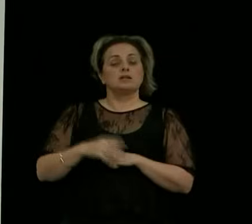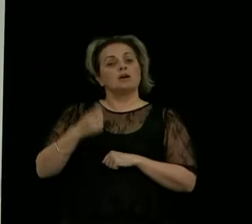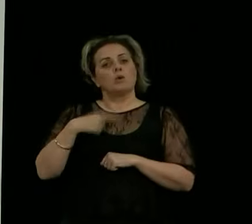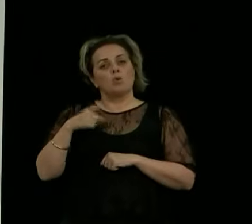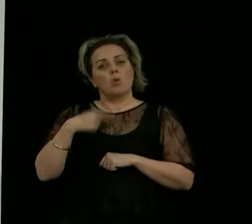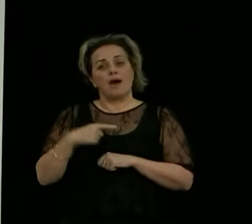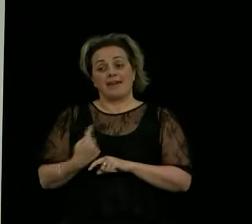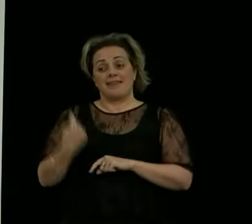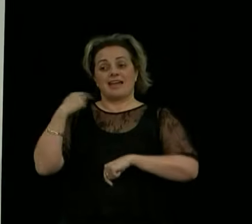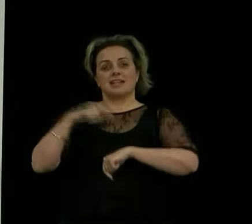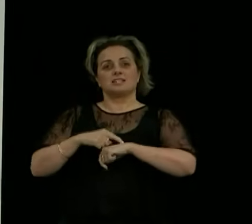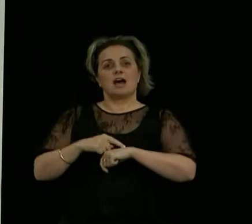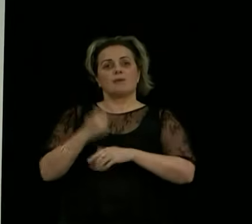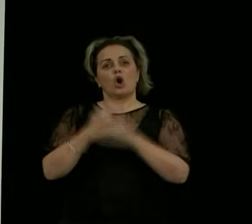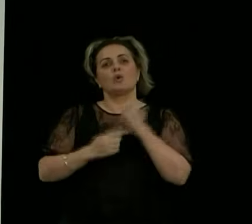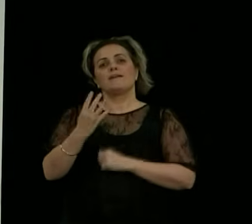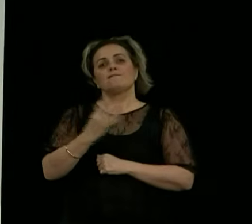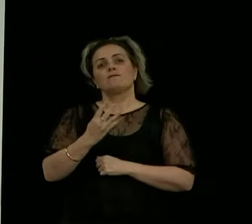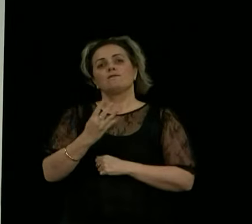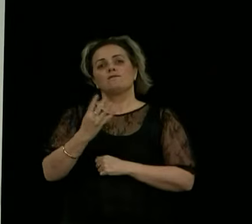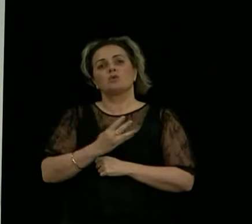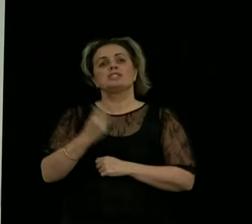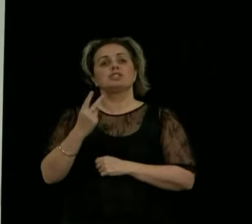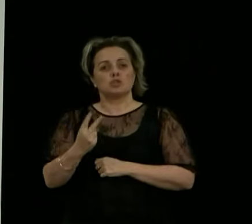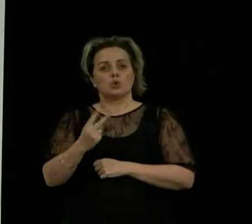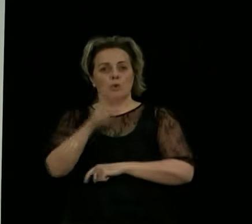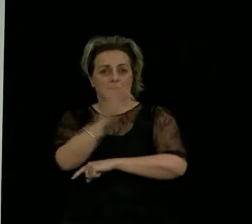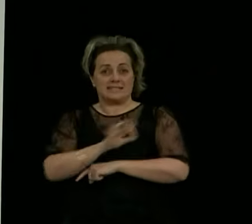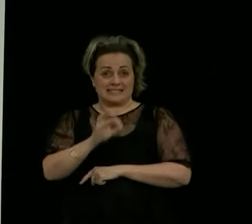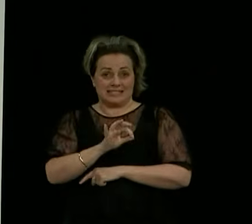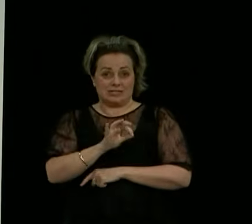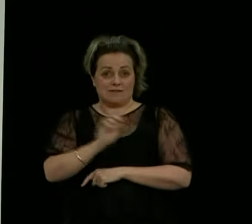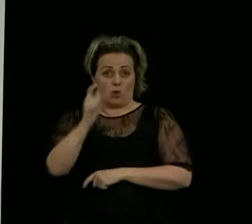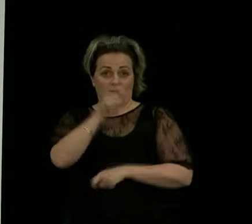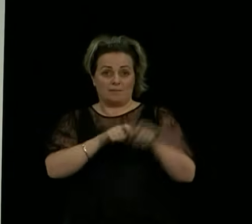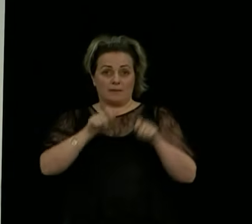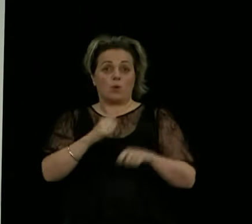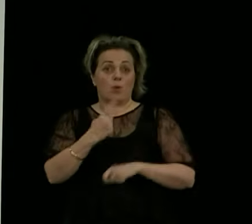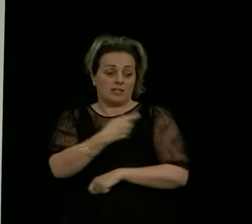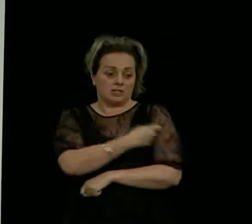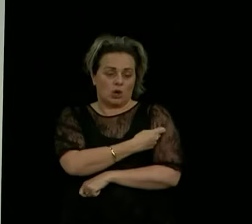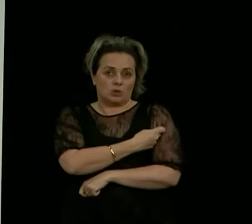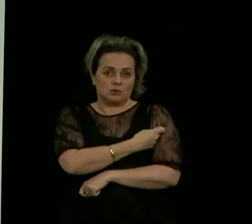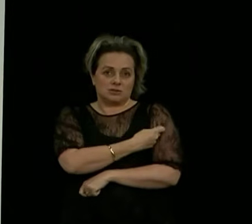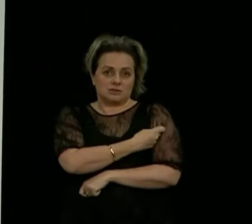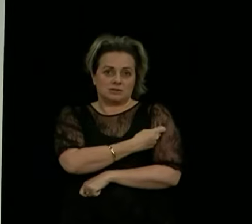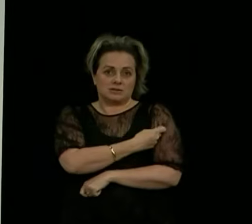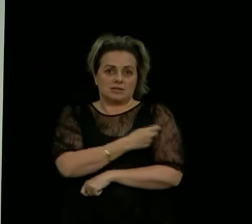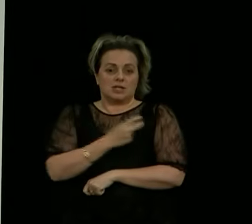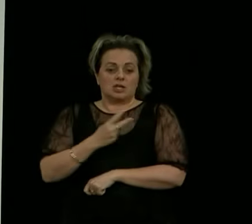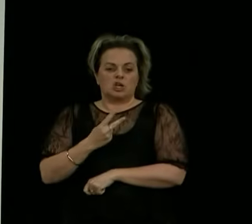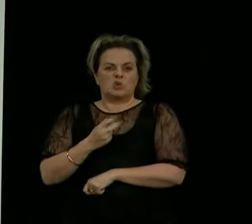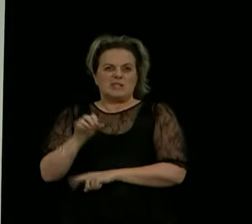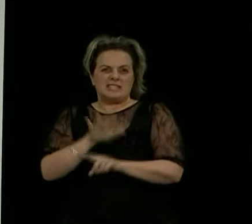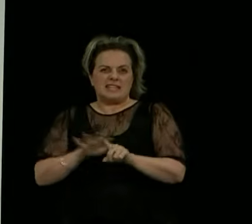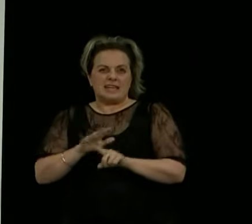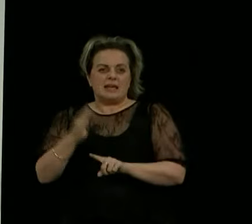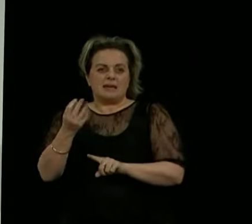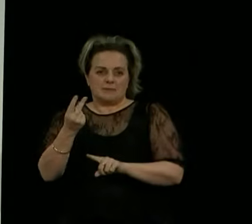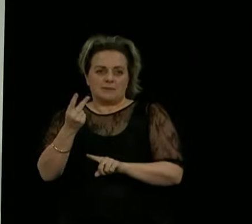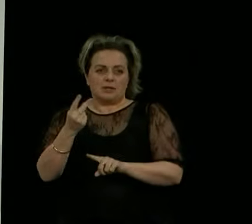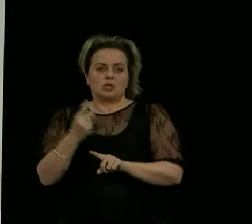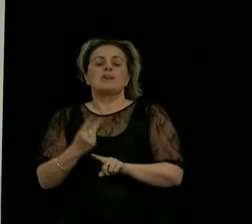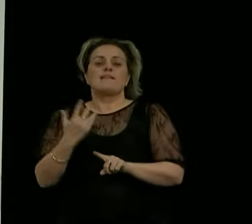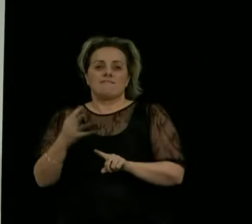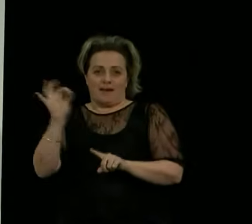only 42% of Aucklanders had 1 dose and 25% were fully vaccinated. In the 7 weeks since, those numbers